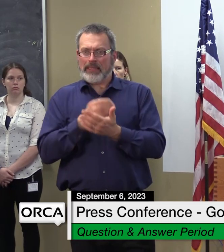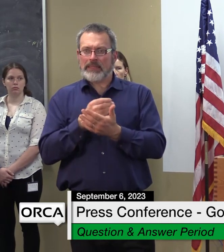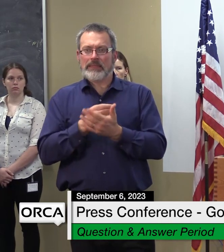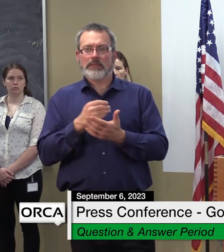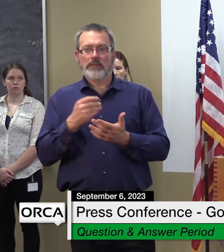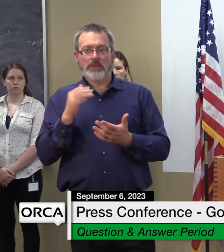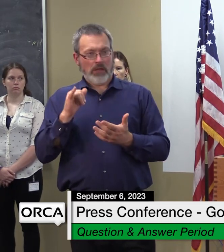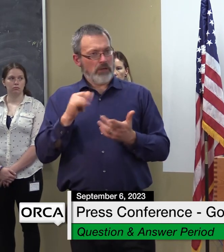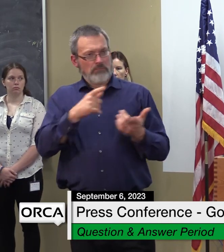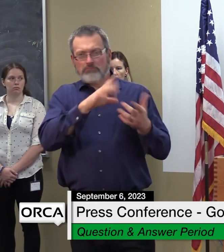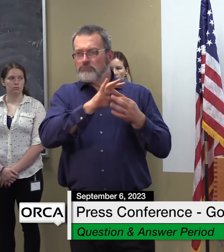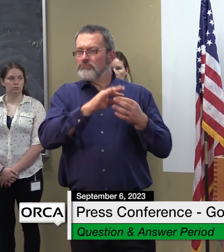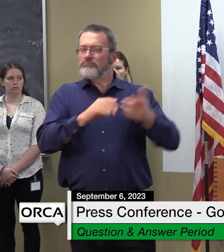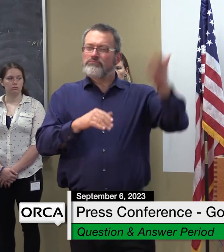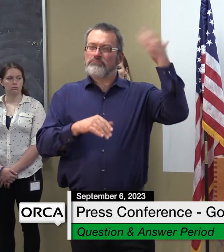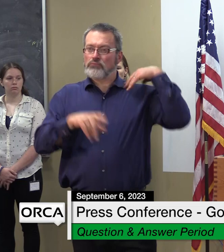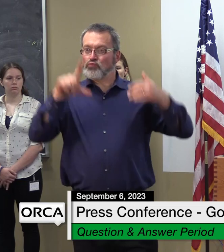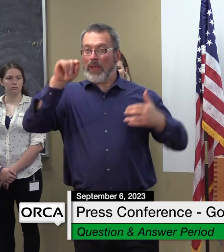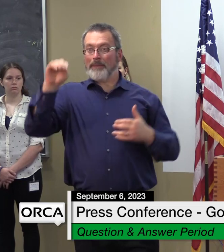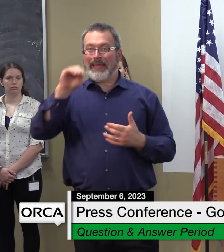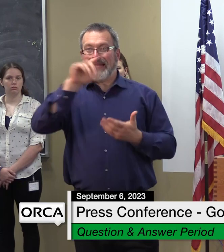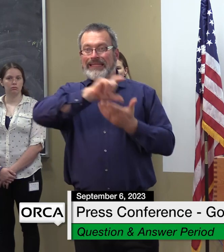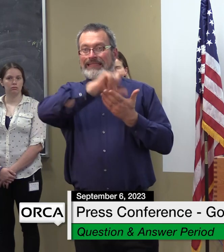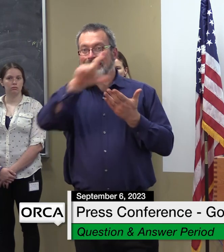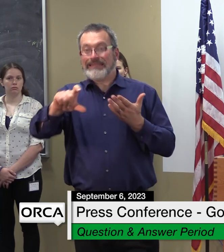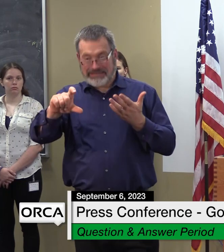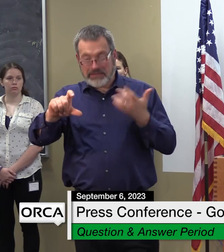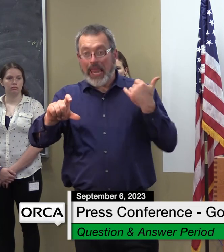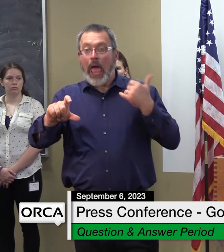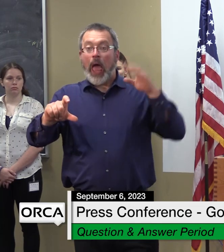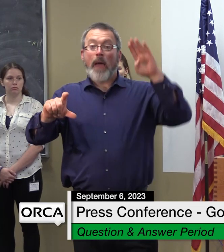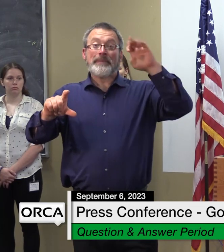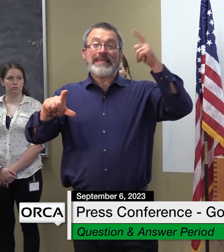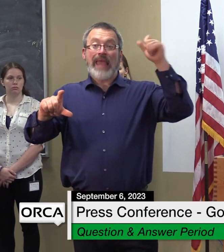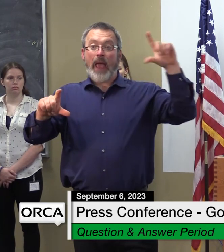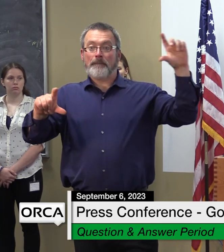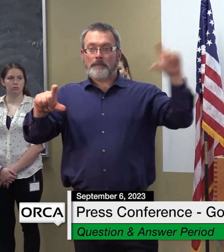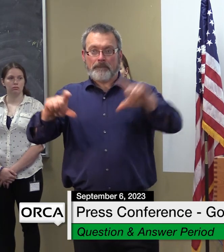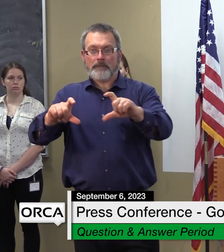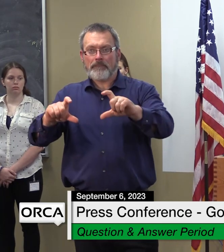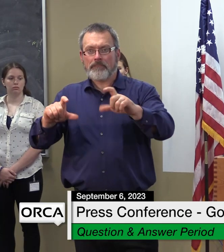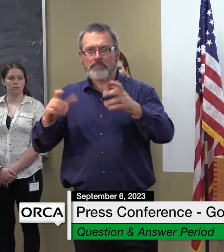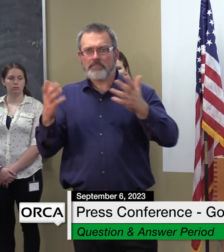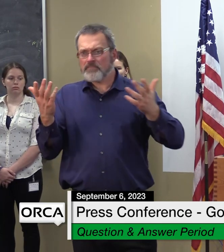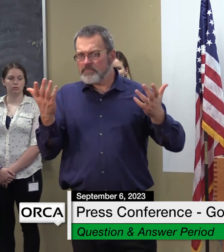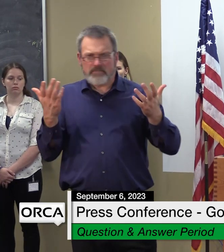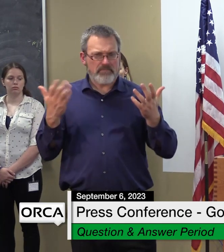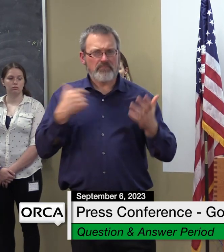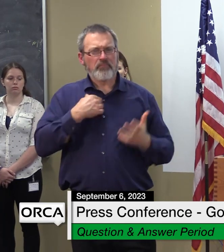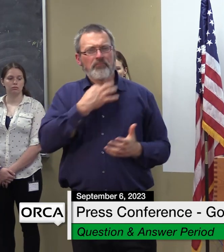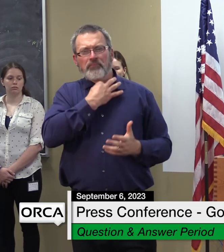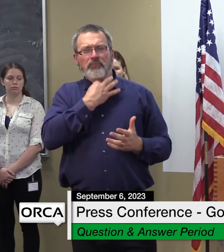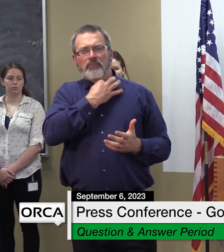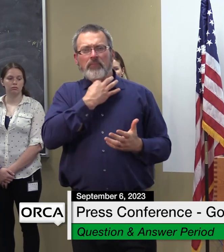for the BGAP program. Is there any concern? I know I'm asking this because there's been a little bit